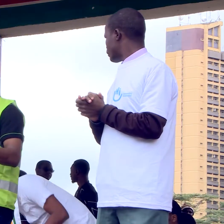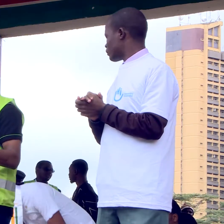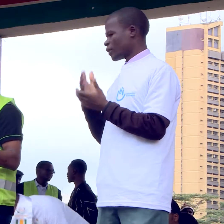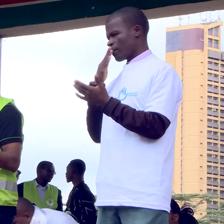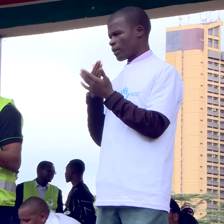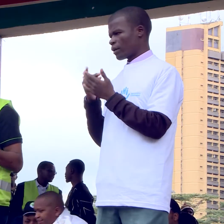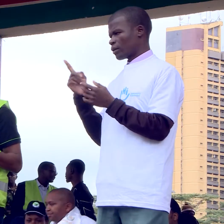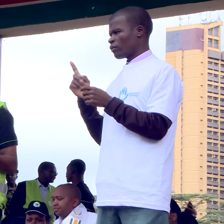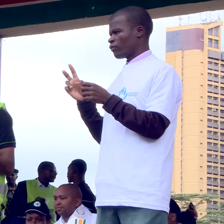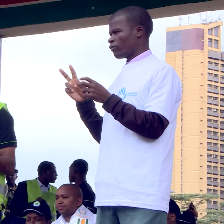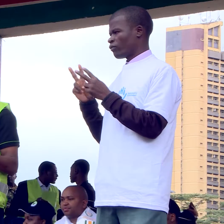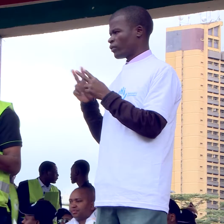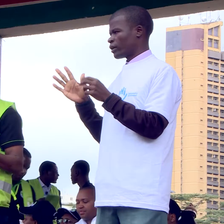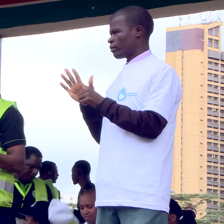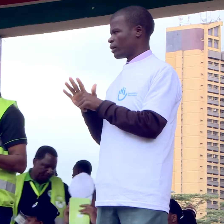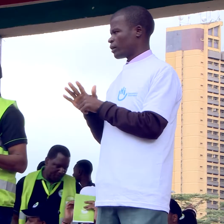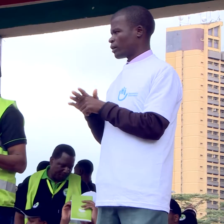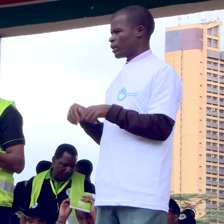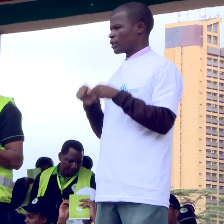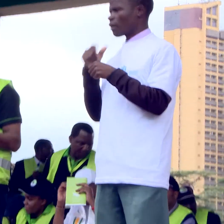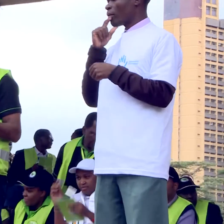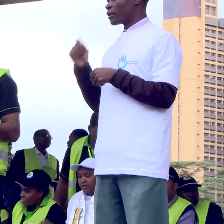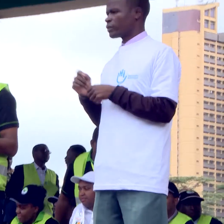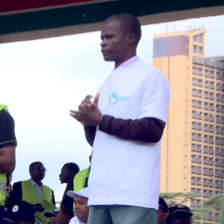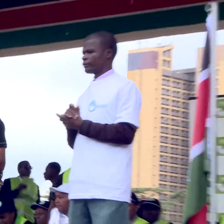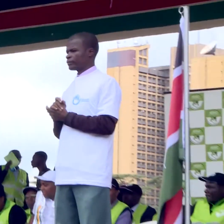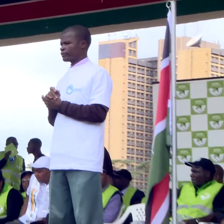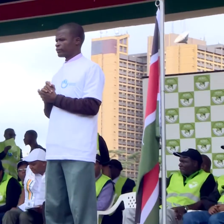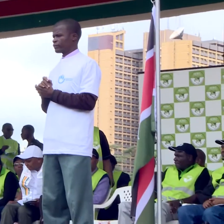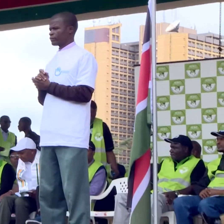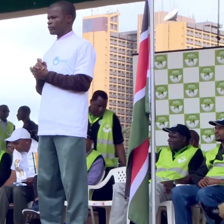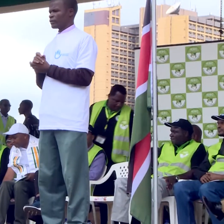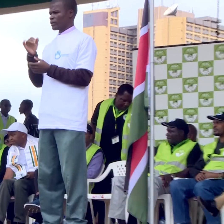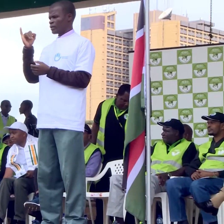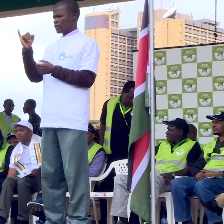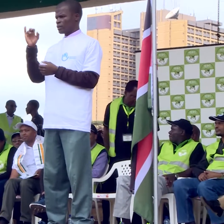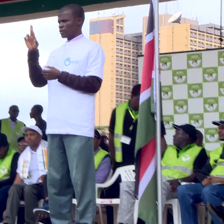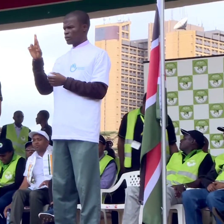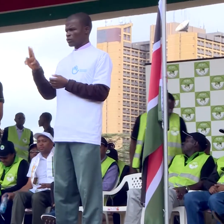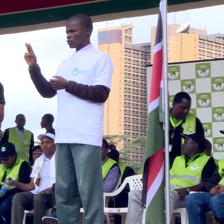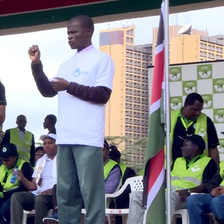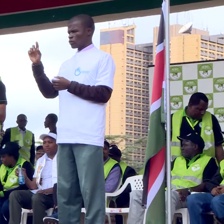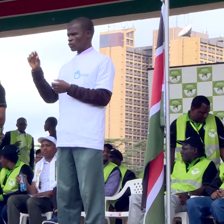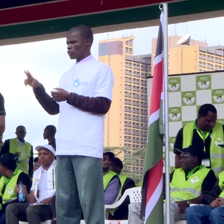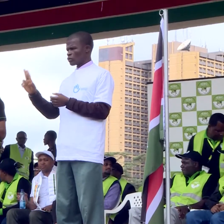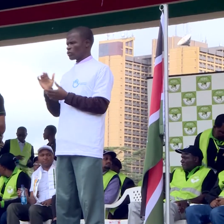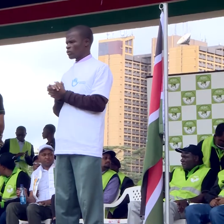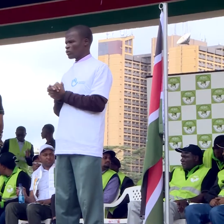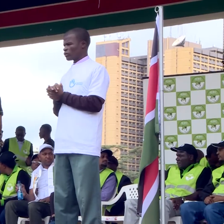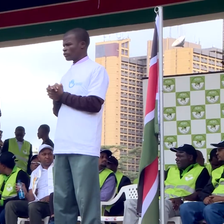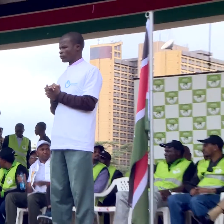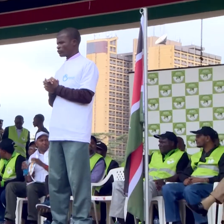Yeah, thank you very much, Chairperson of PPLC, Mr. Irungu Nyakera, for those kind